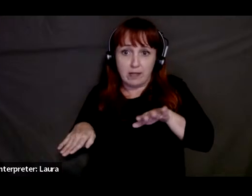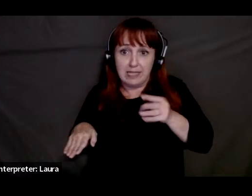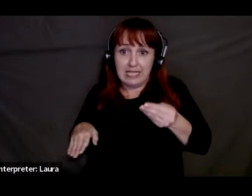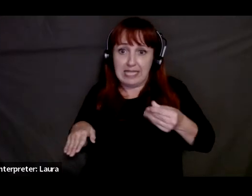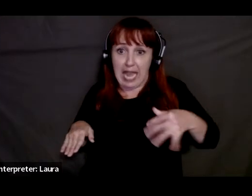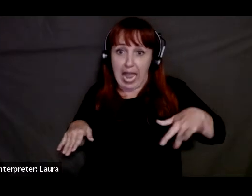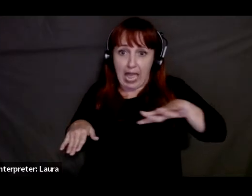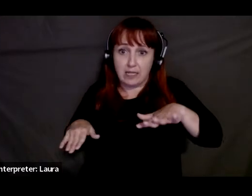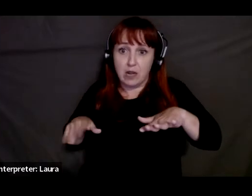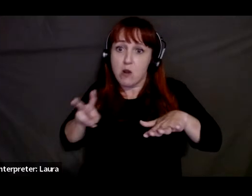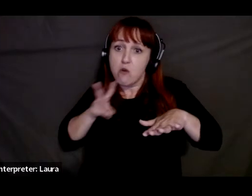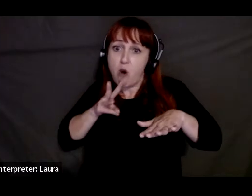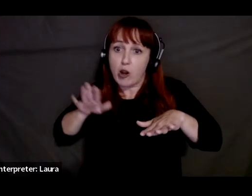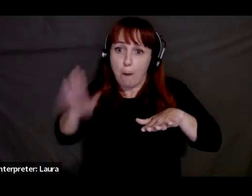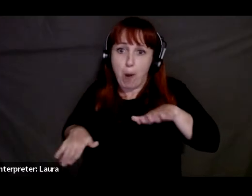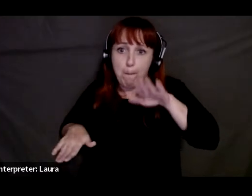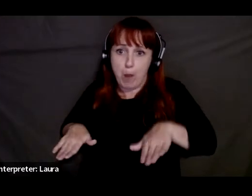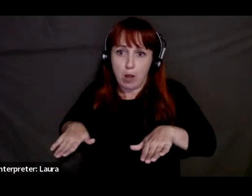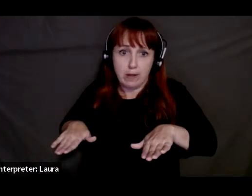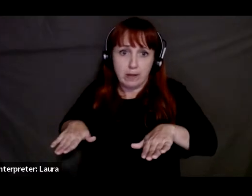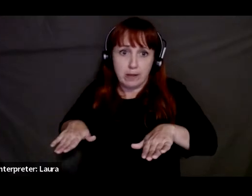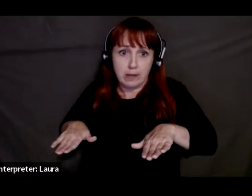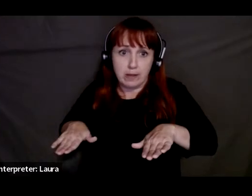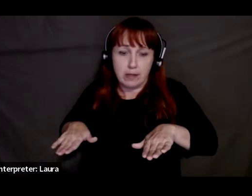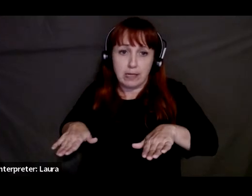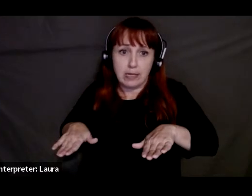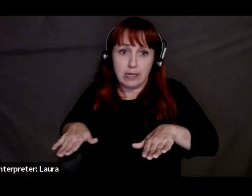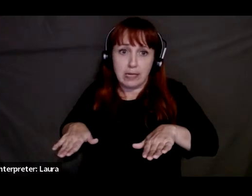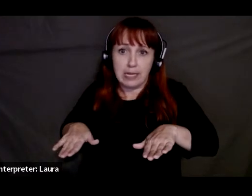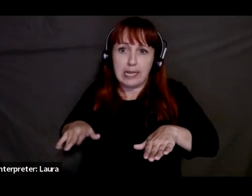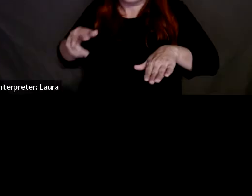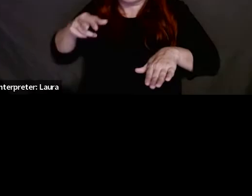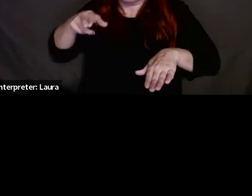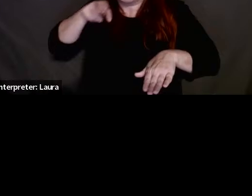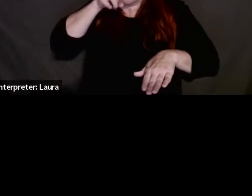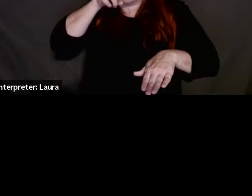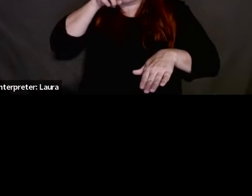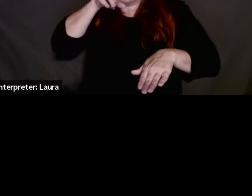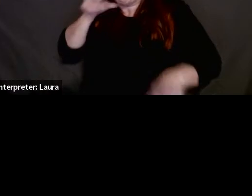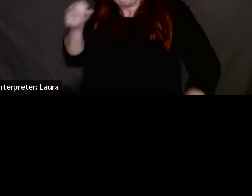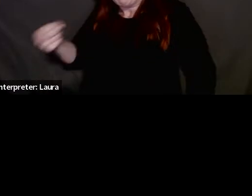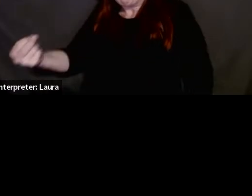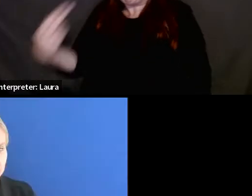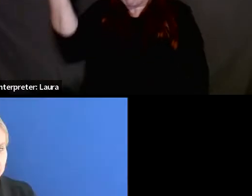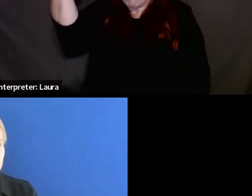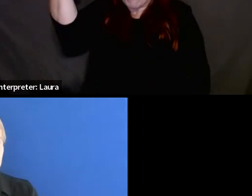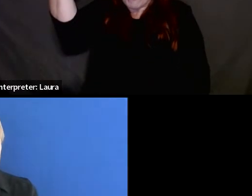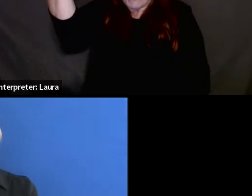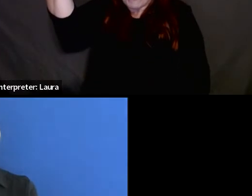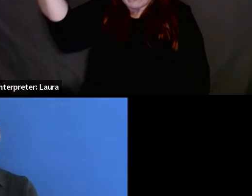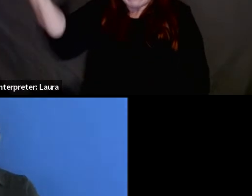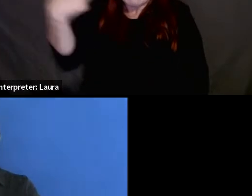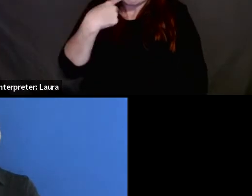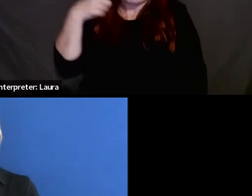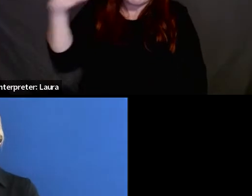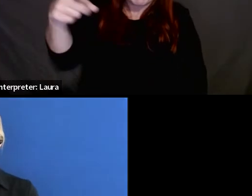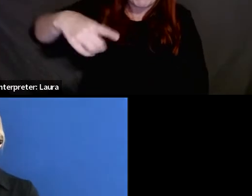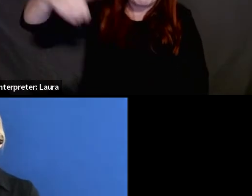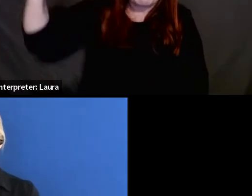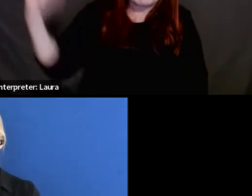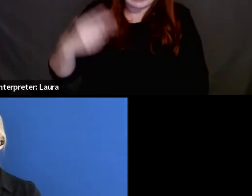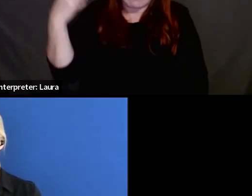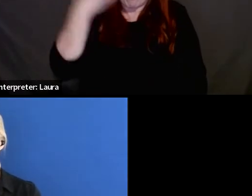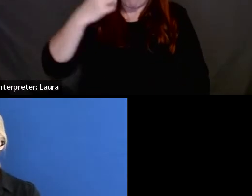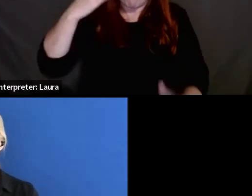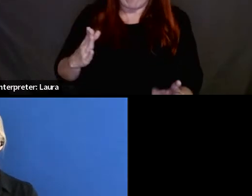sand and 1 foot on the land. He took his cigar and he threw it like this. And he said, hey, you damn